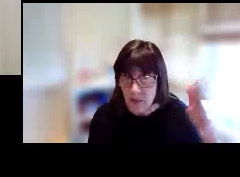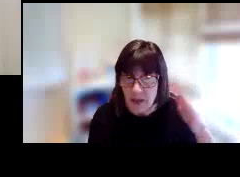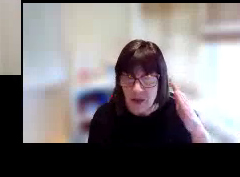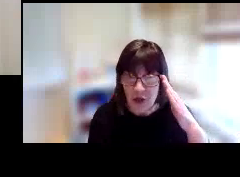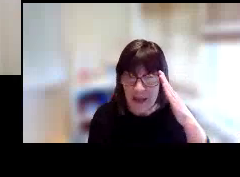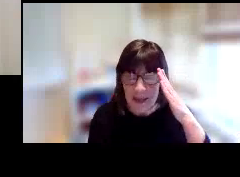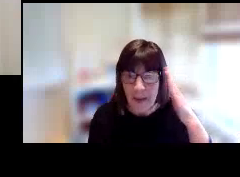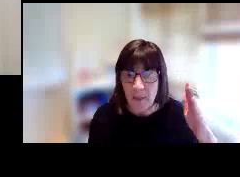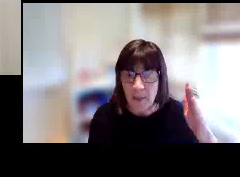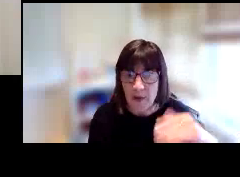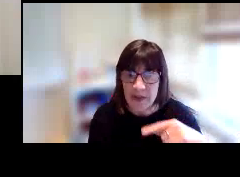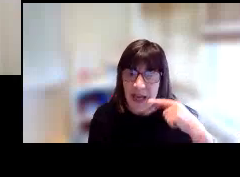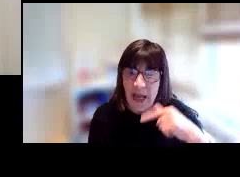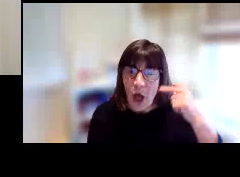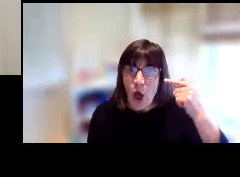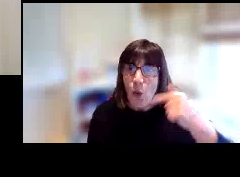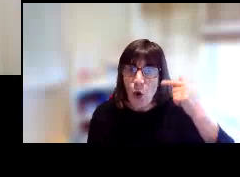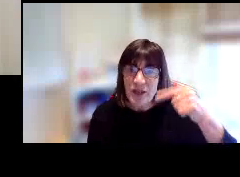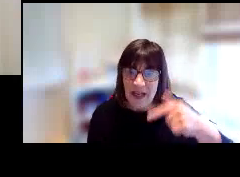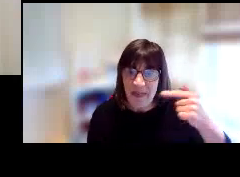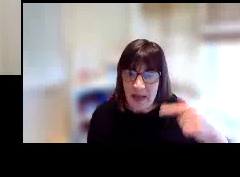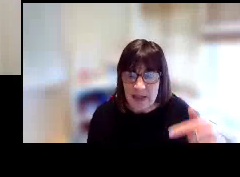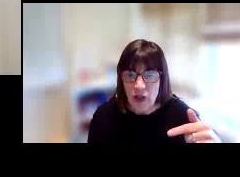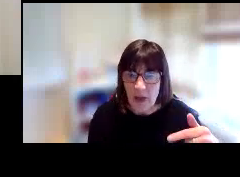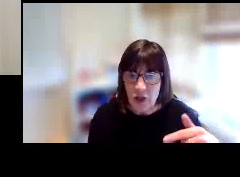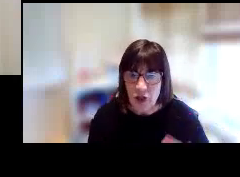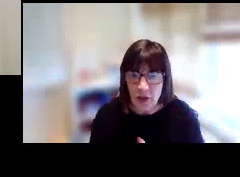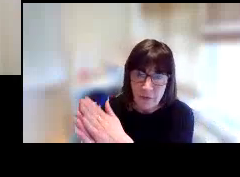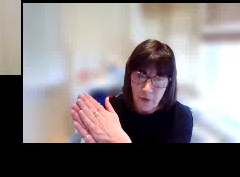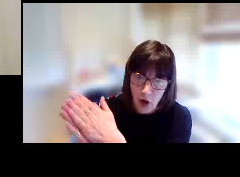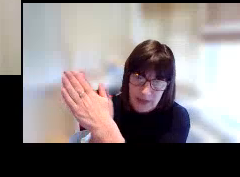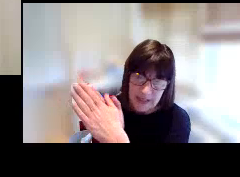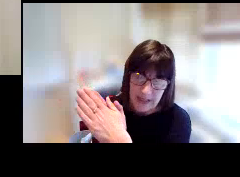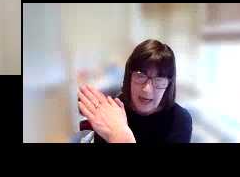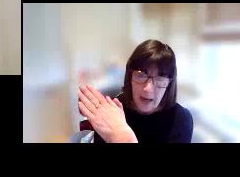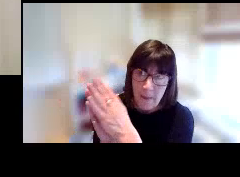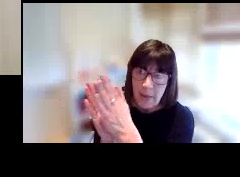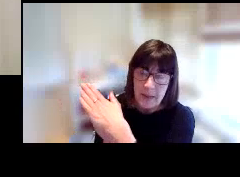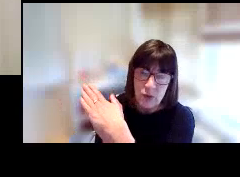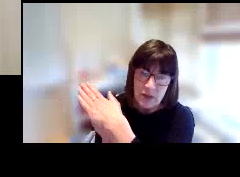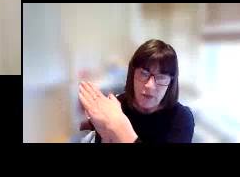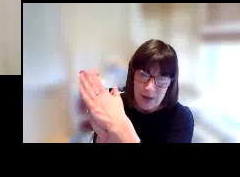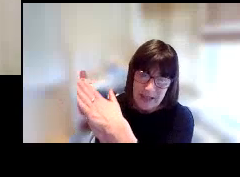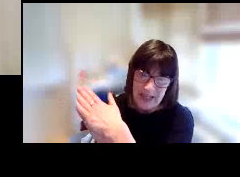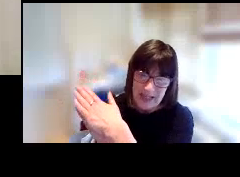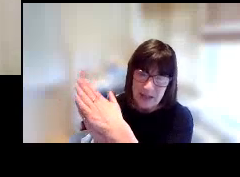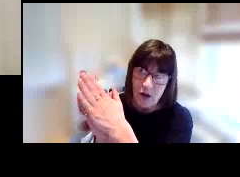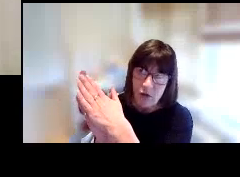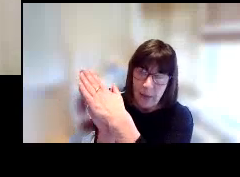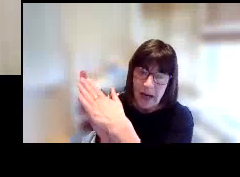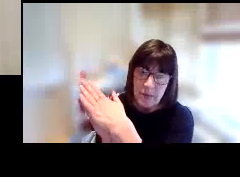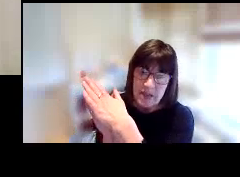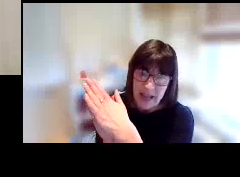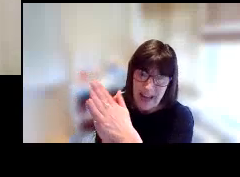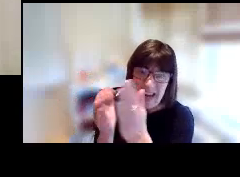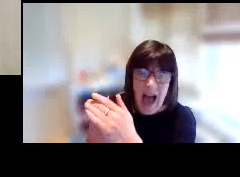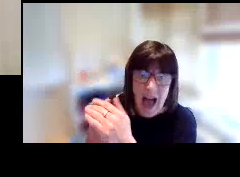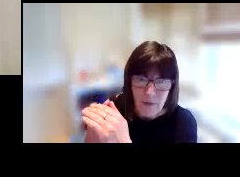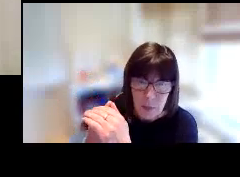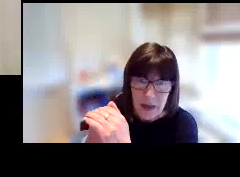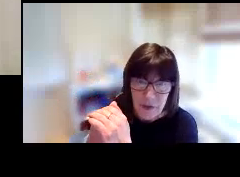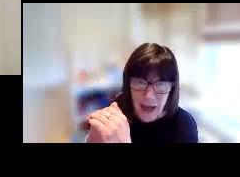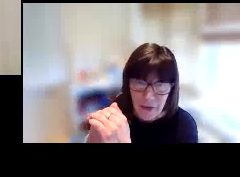whatever reason. We know it's tricky to get appointments. Yeah. Would, in that situation, the pharmacist, be able to